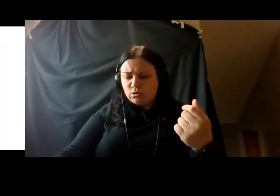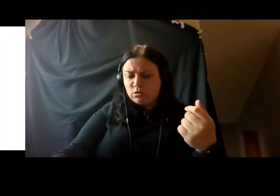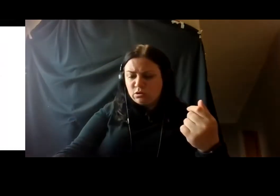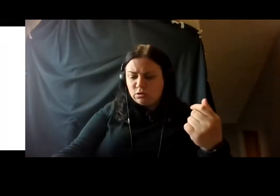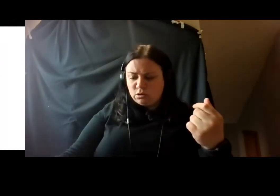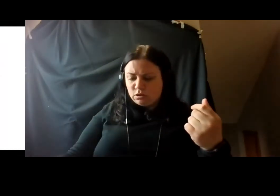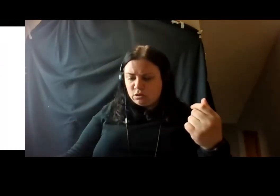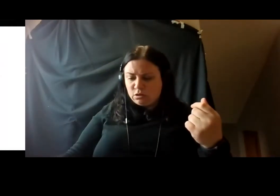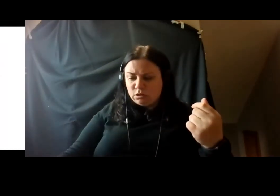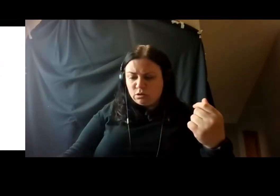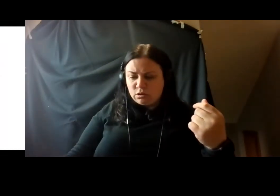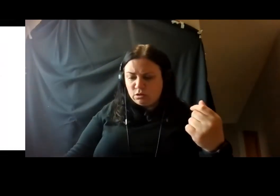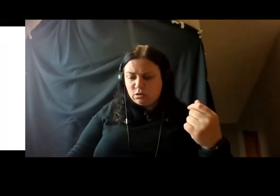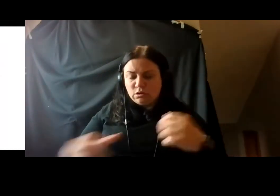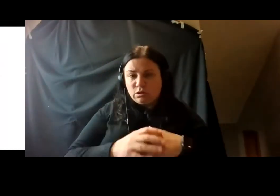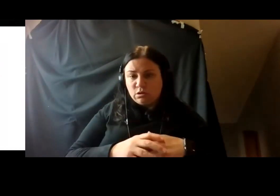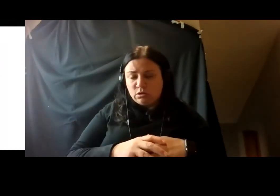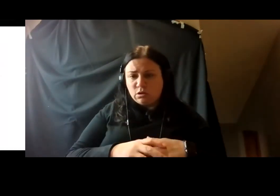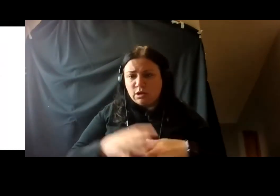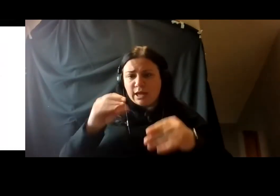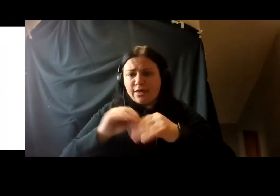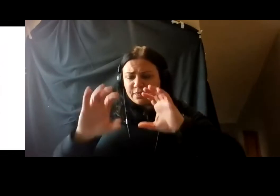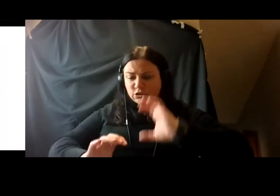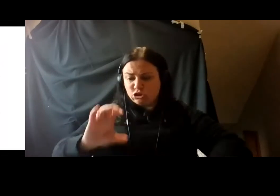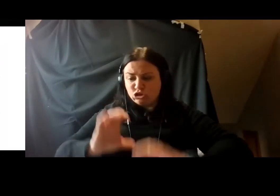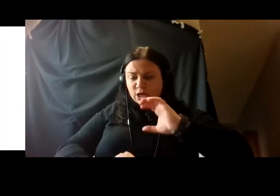chat, very quickly, just